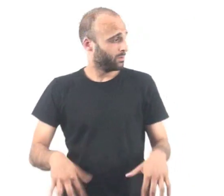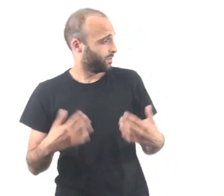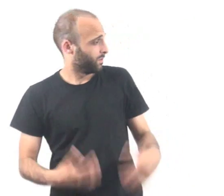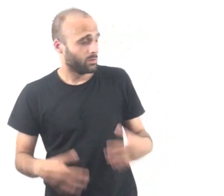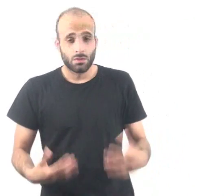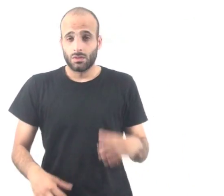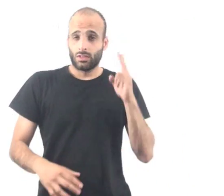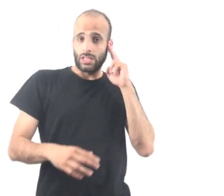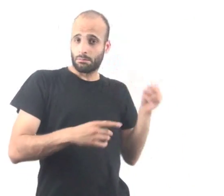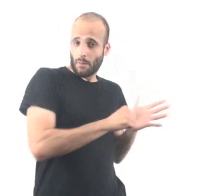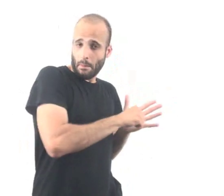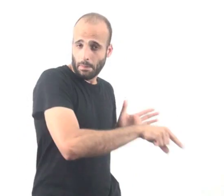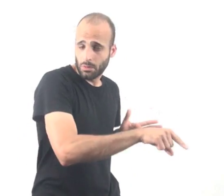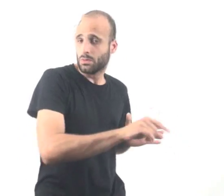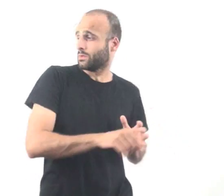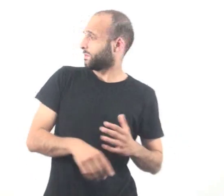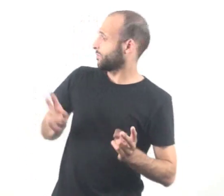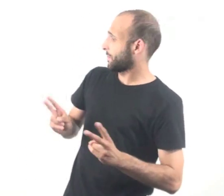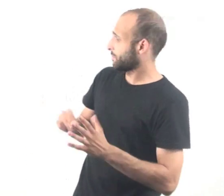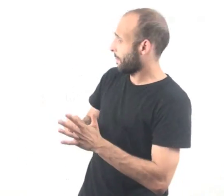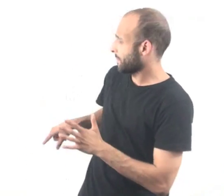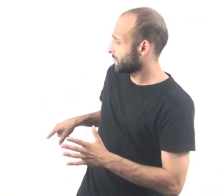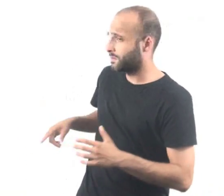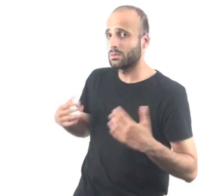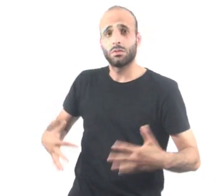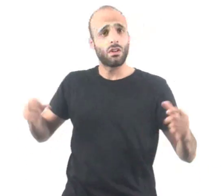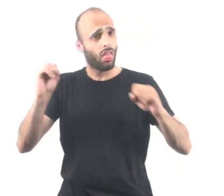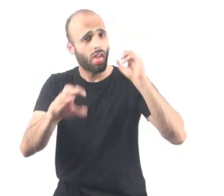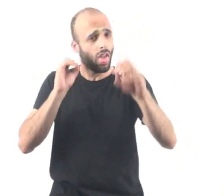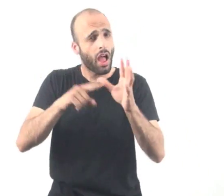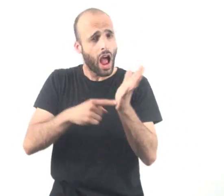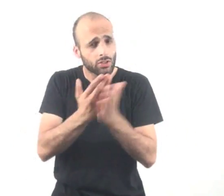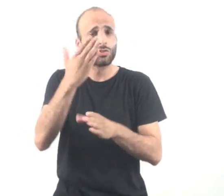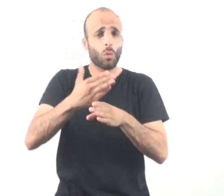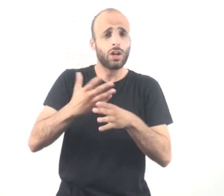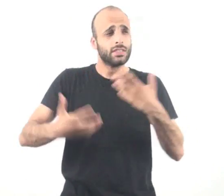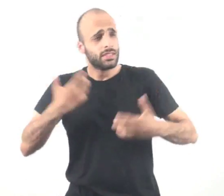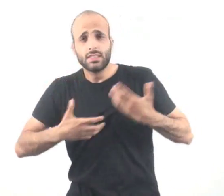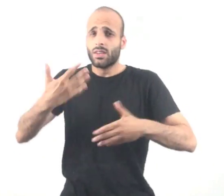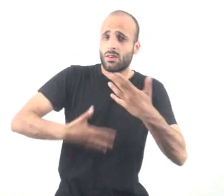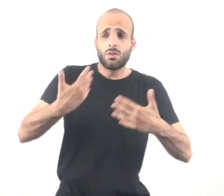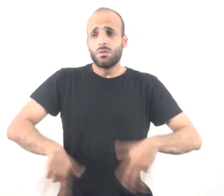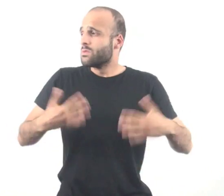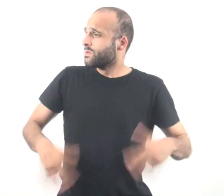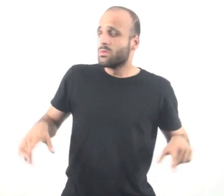Wow, so you have deaf people on one side with problems, interpreters having problems, and it's all to do with access to